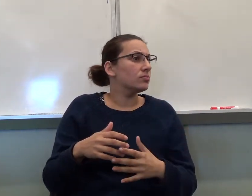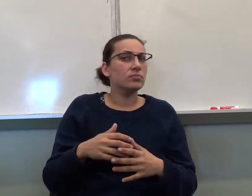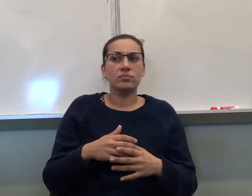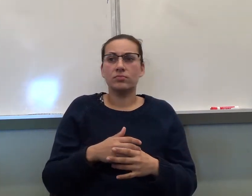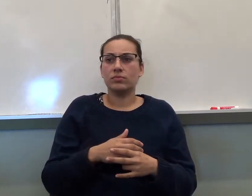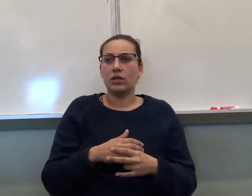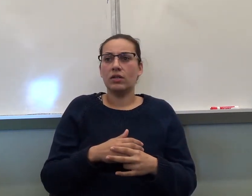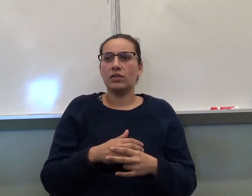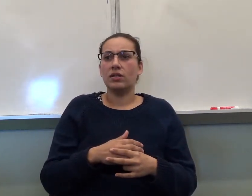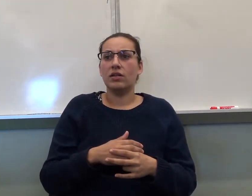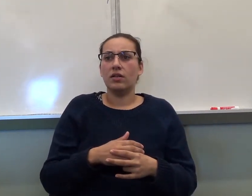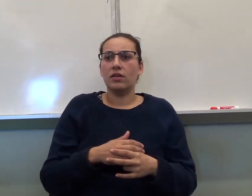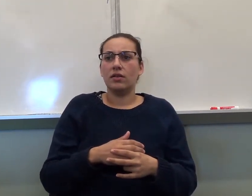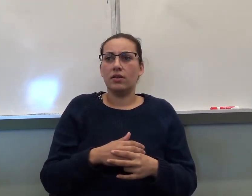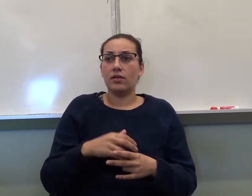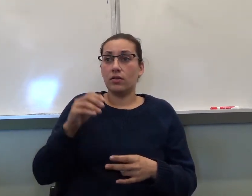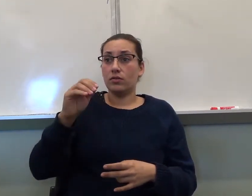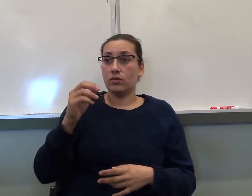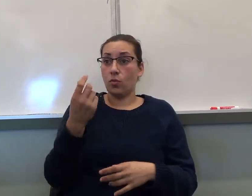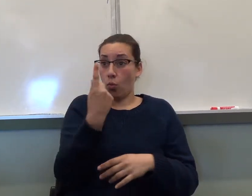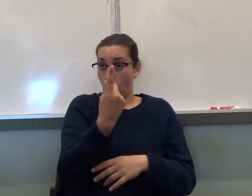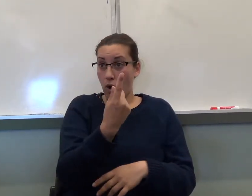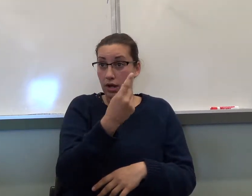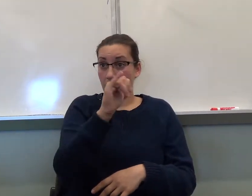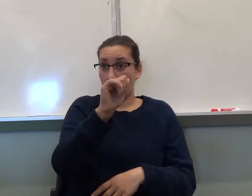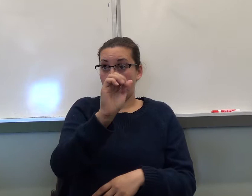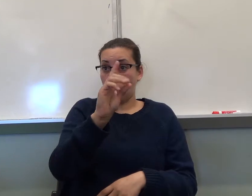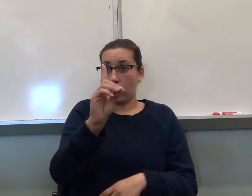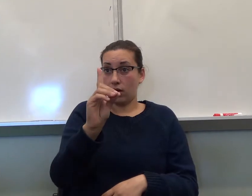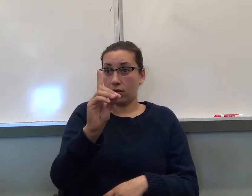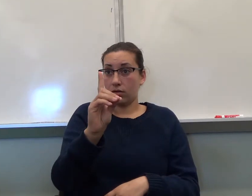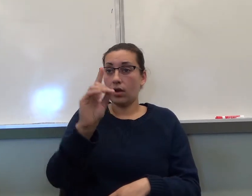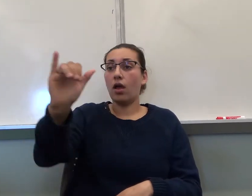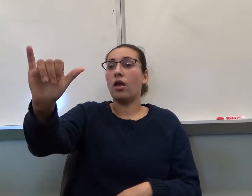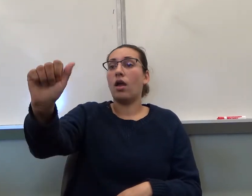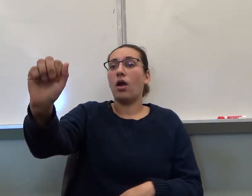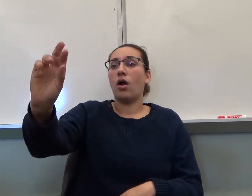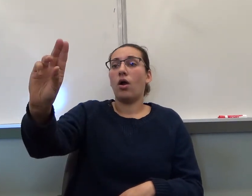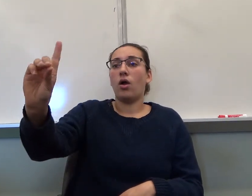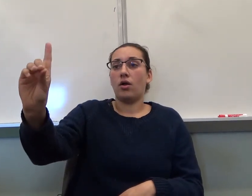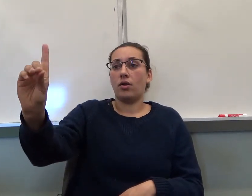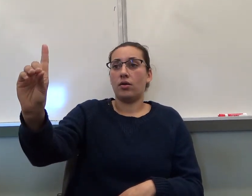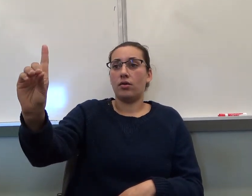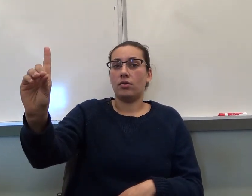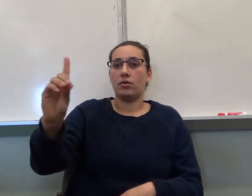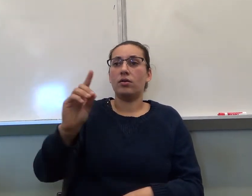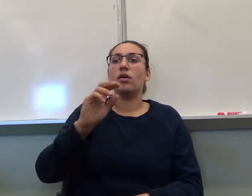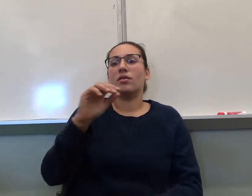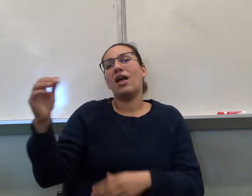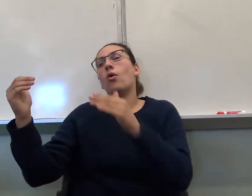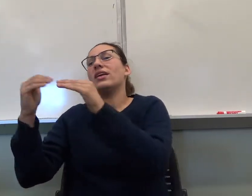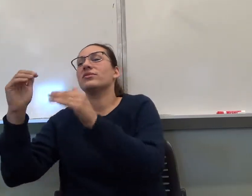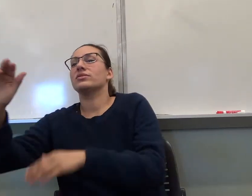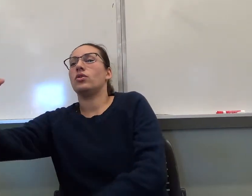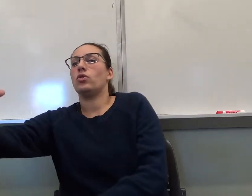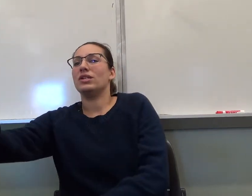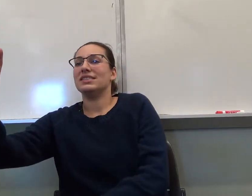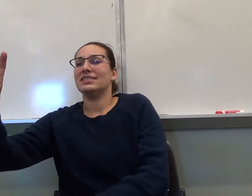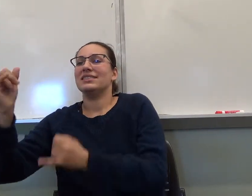though, that's such a common thing between yards and inches. Most people know that that's 36 inches. Now this, for example, is not